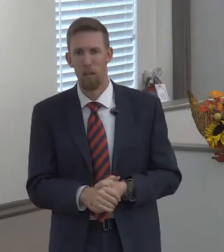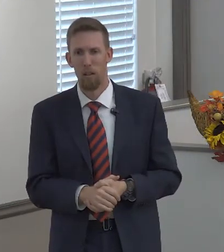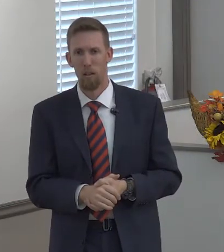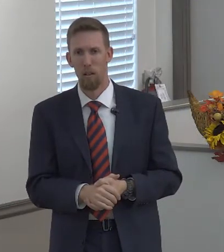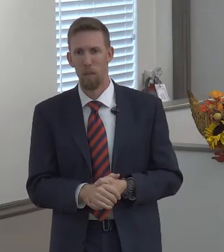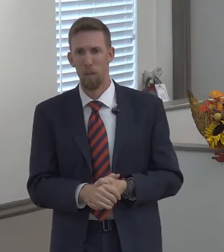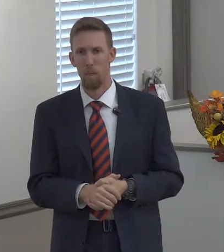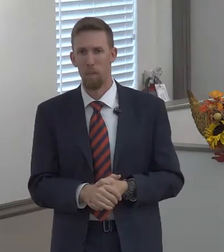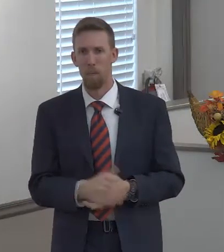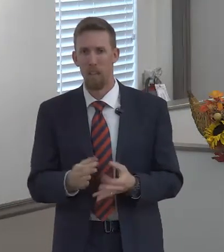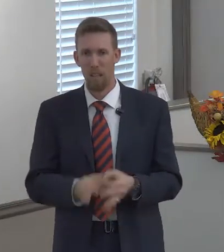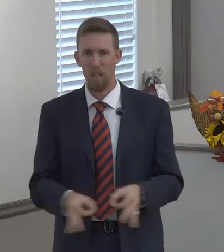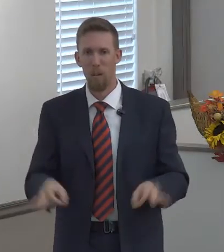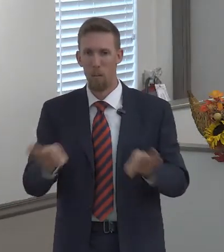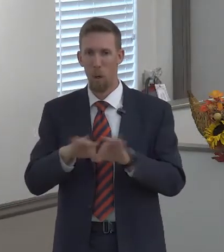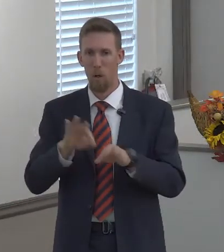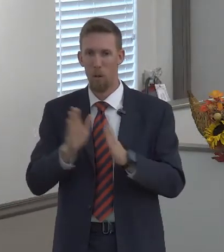We've had a lot of miracles.